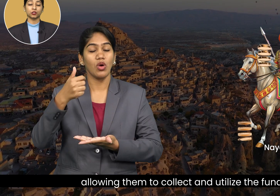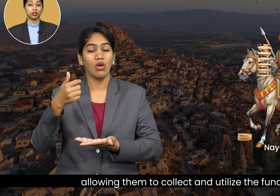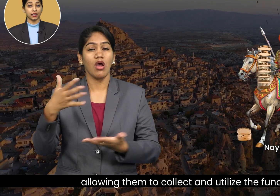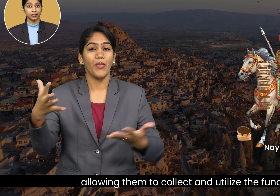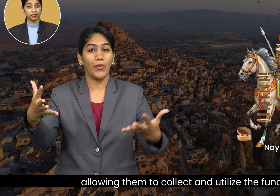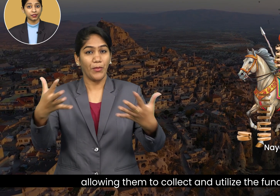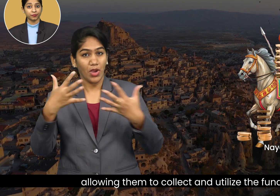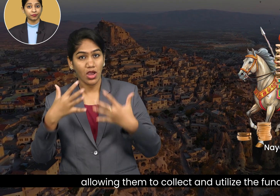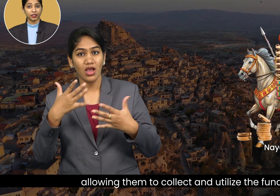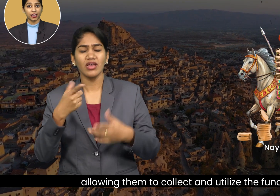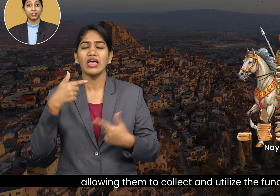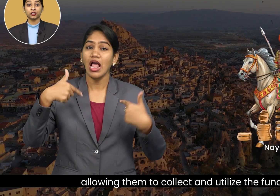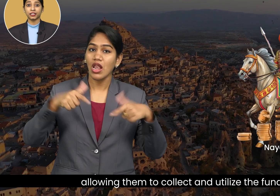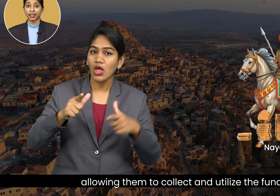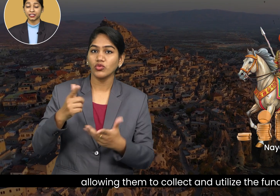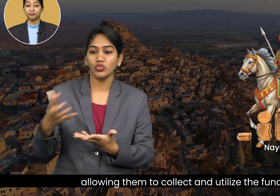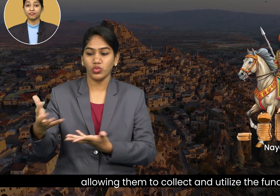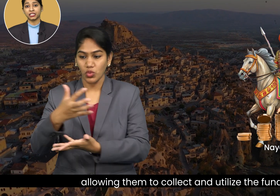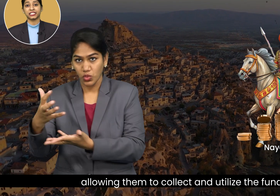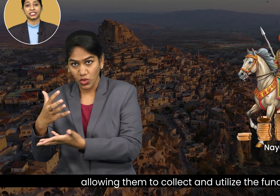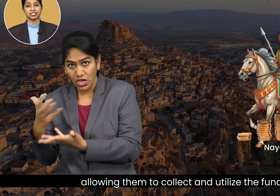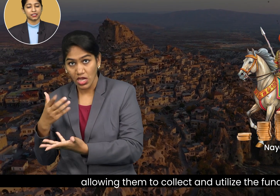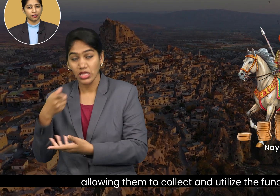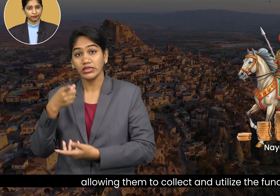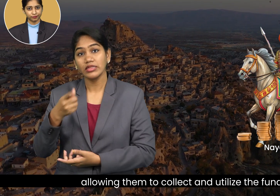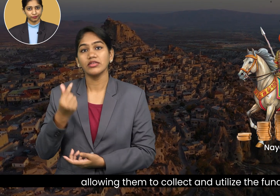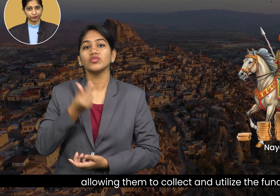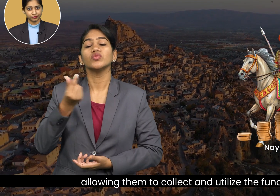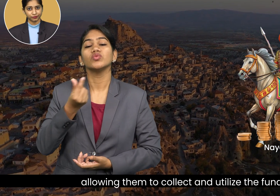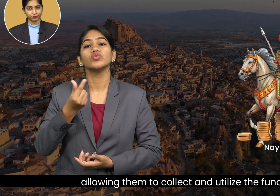allowing them to collect and utilize the funds.